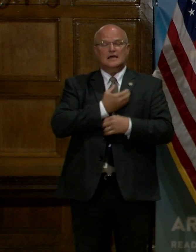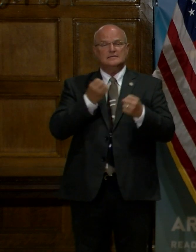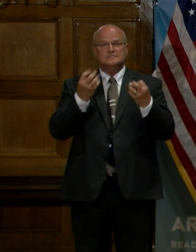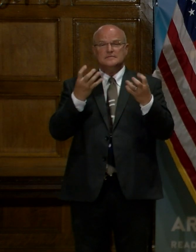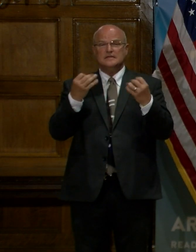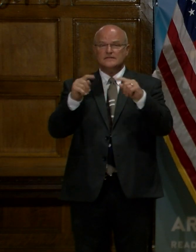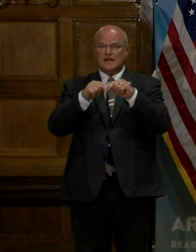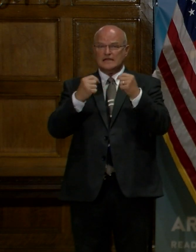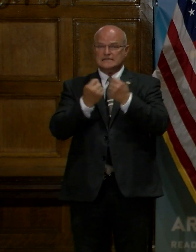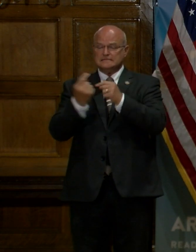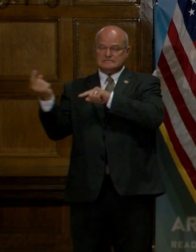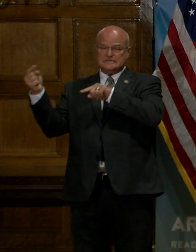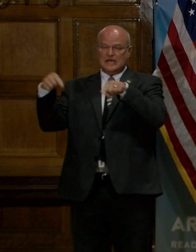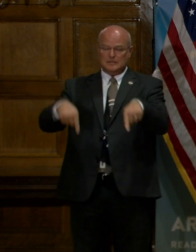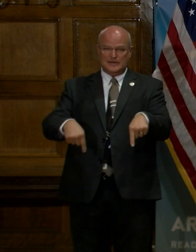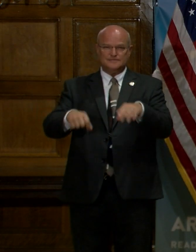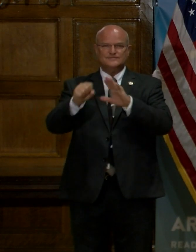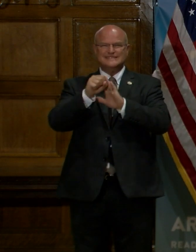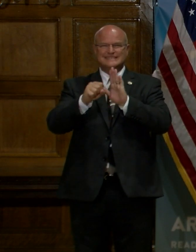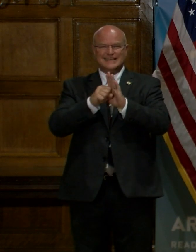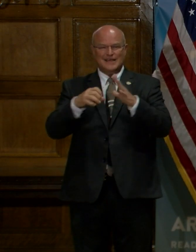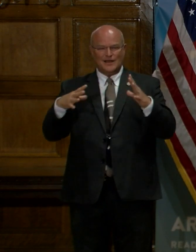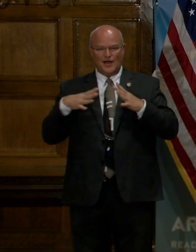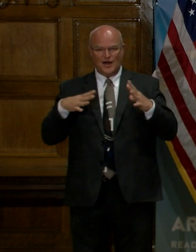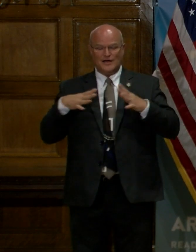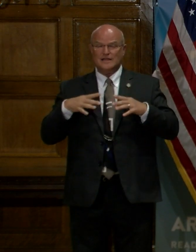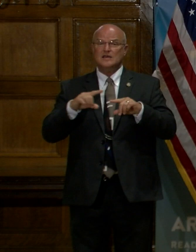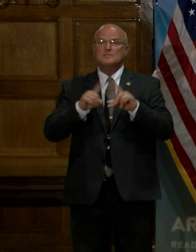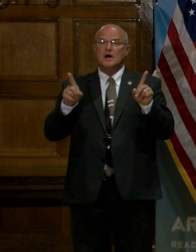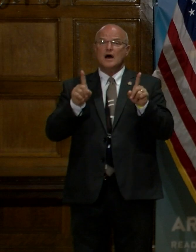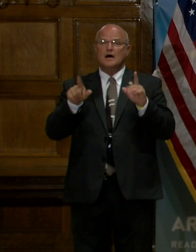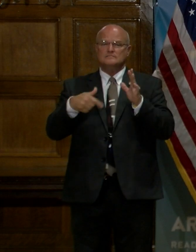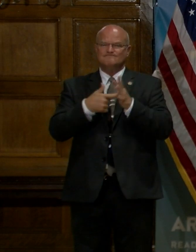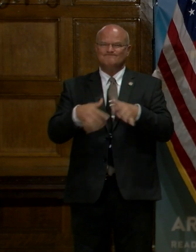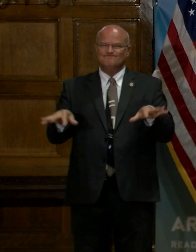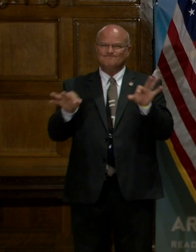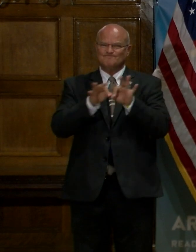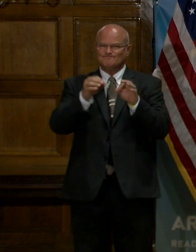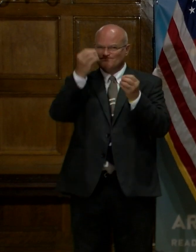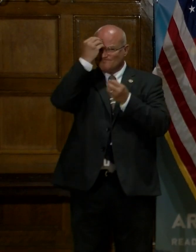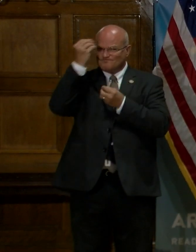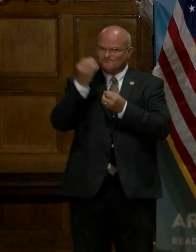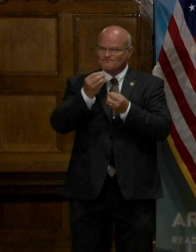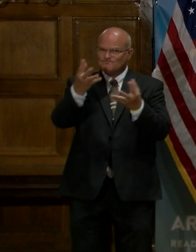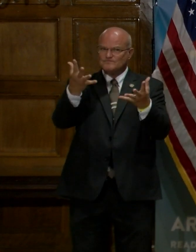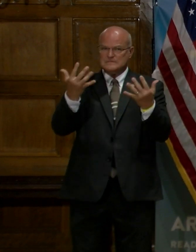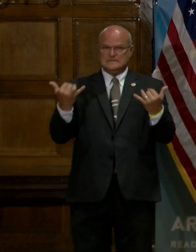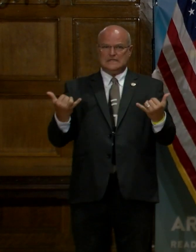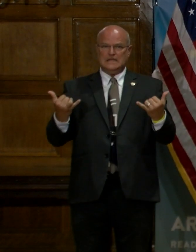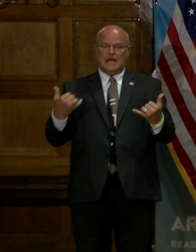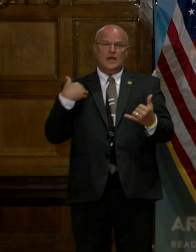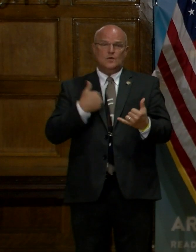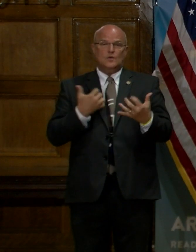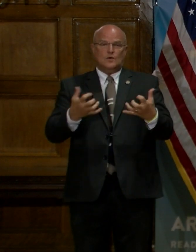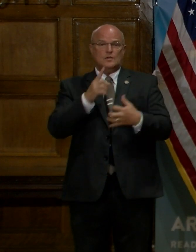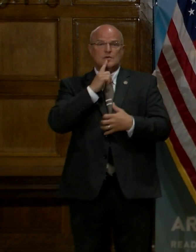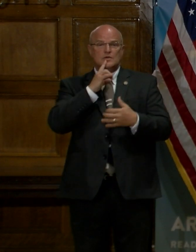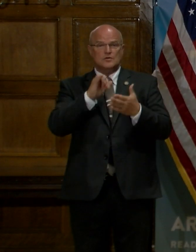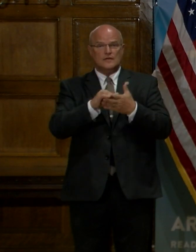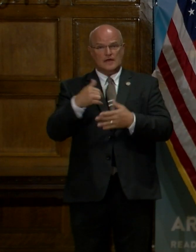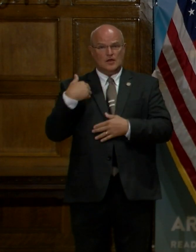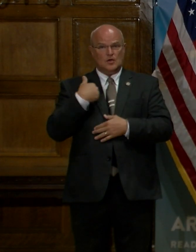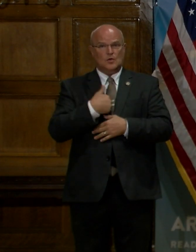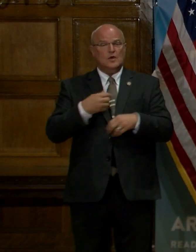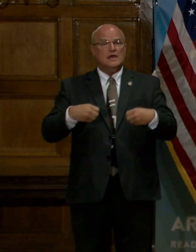many of our team coming in on the state holiday, but this was an important message to convey today, and we wanted to make sure that